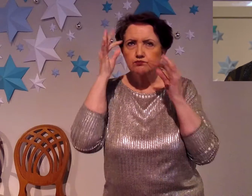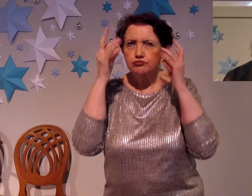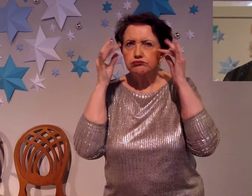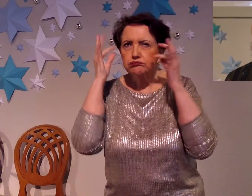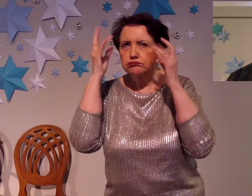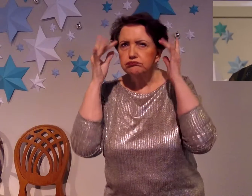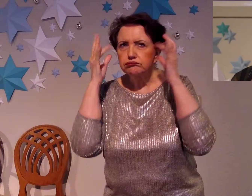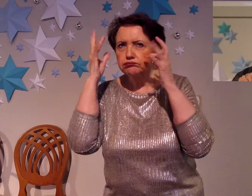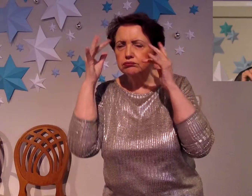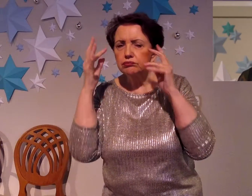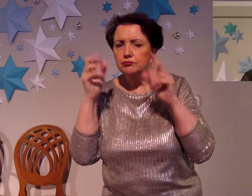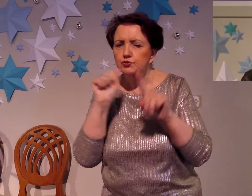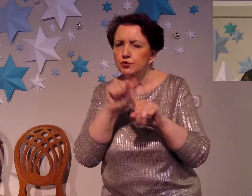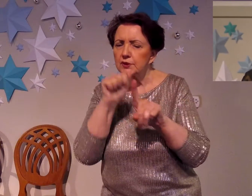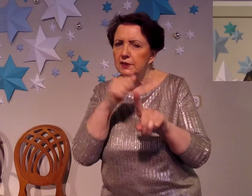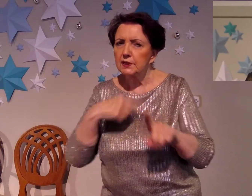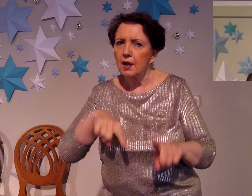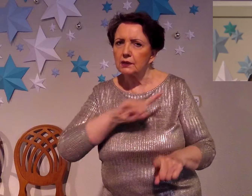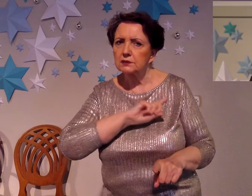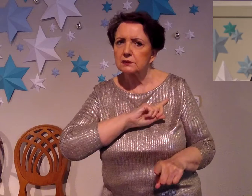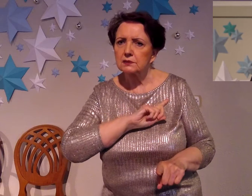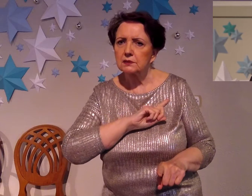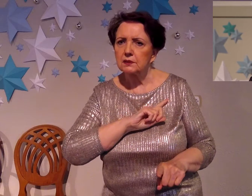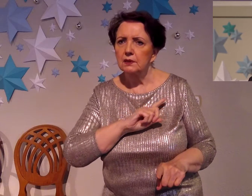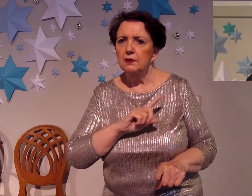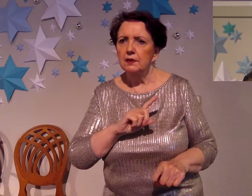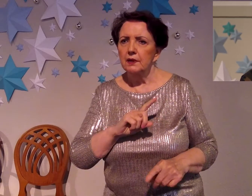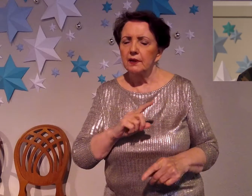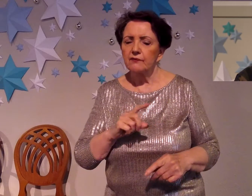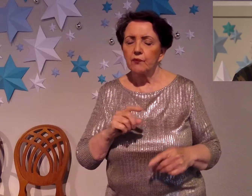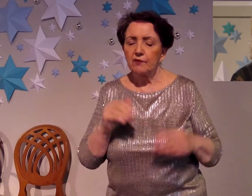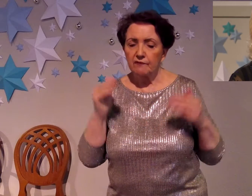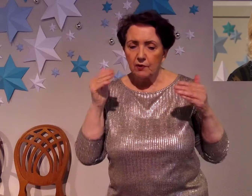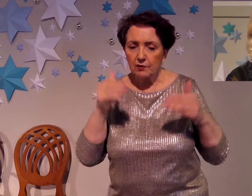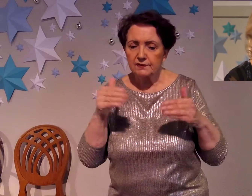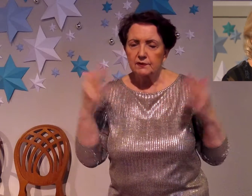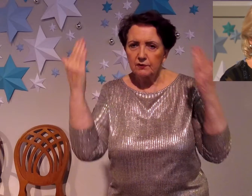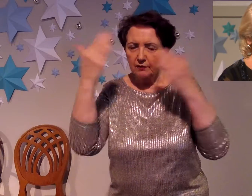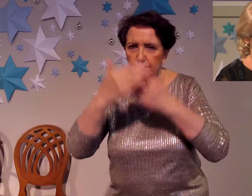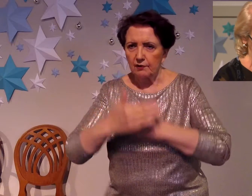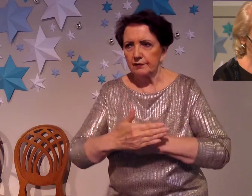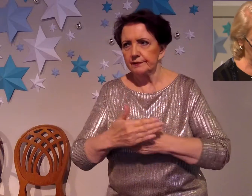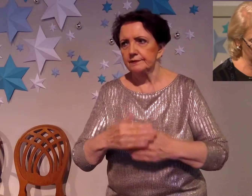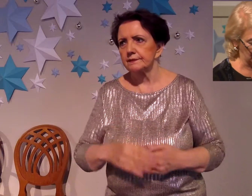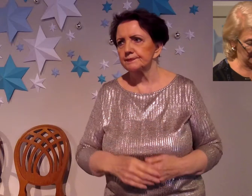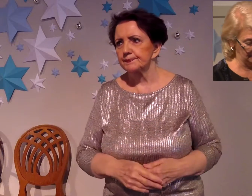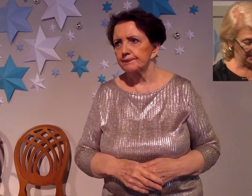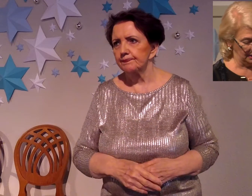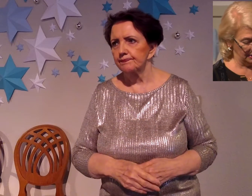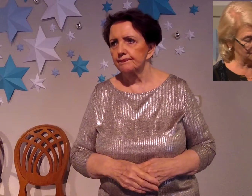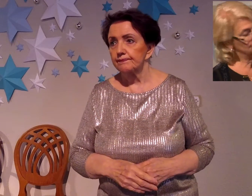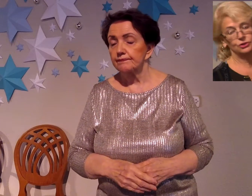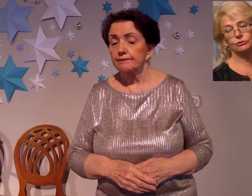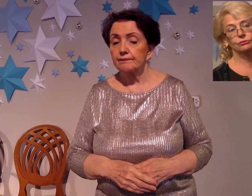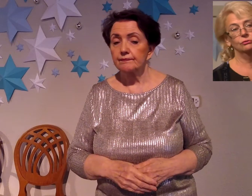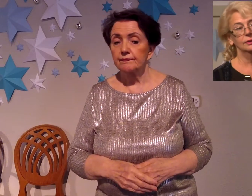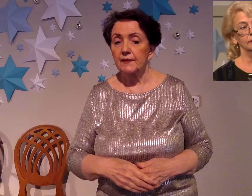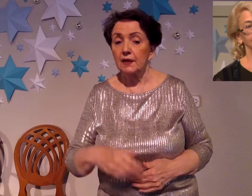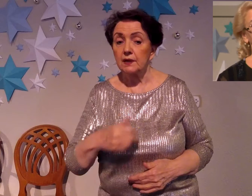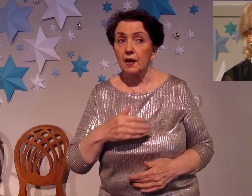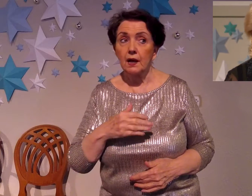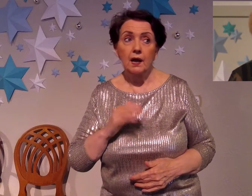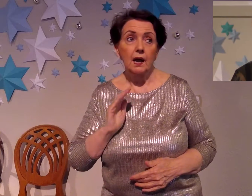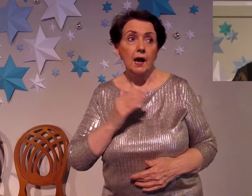there when we are in our own personal darkness. And our job is